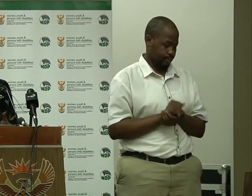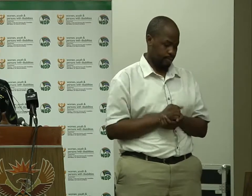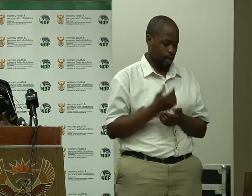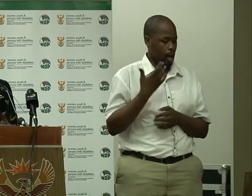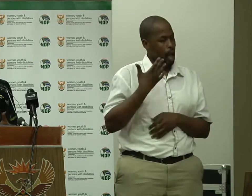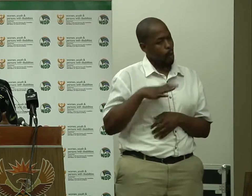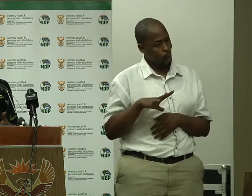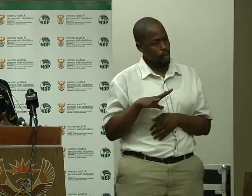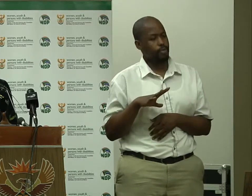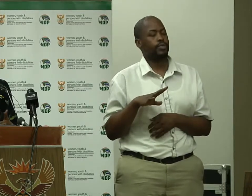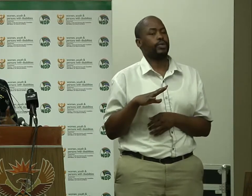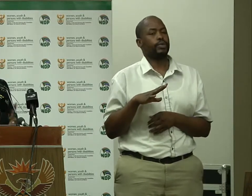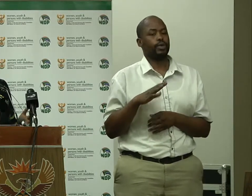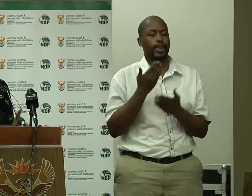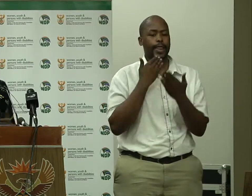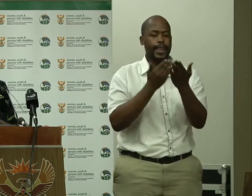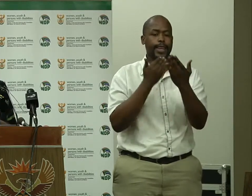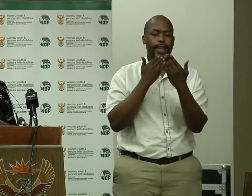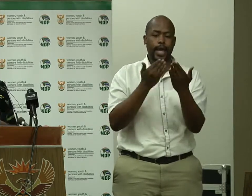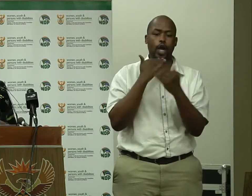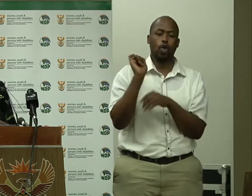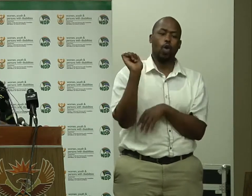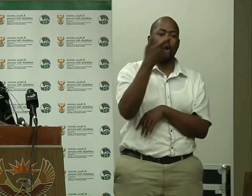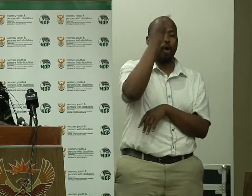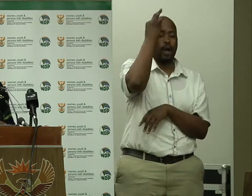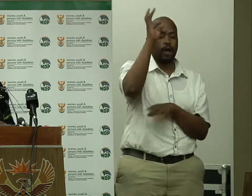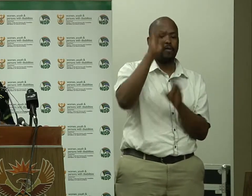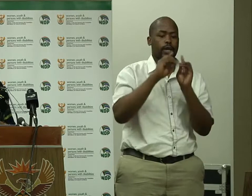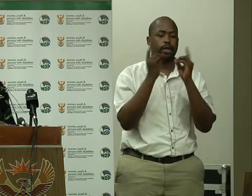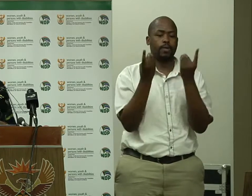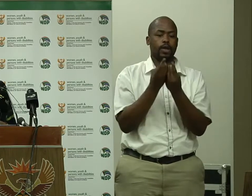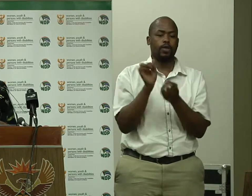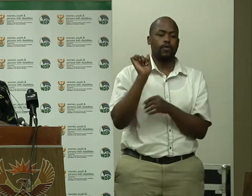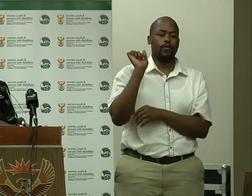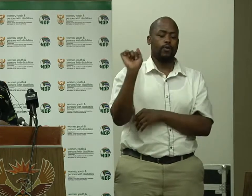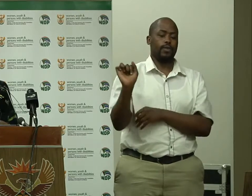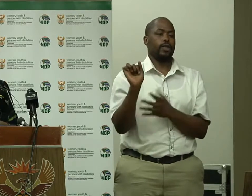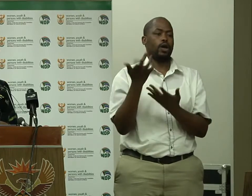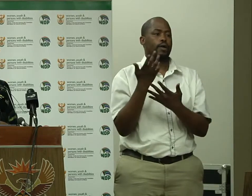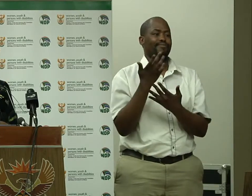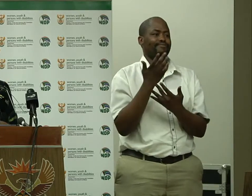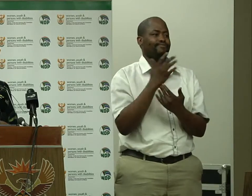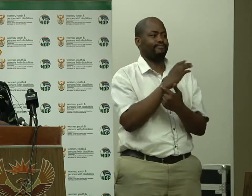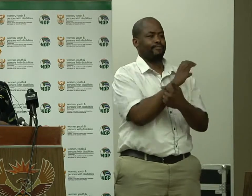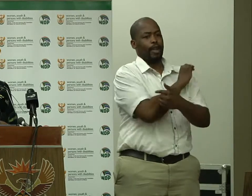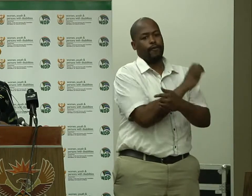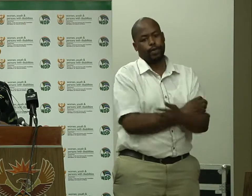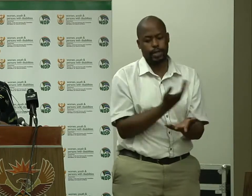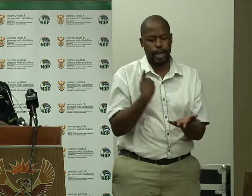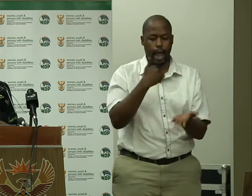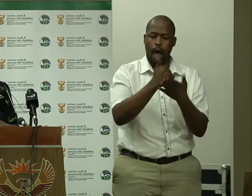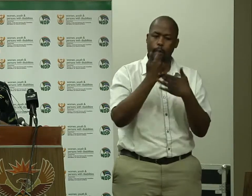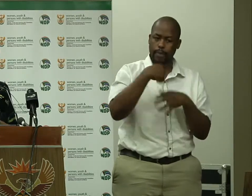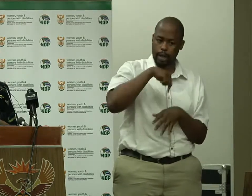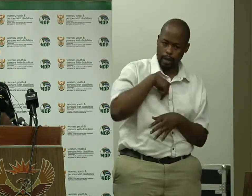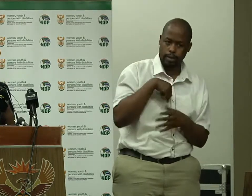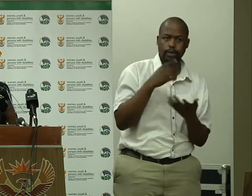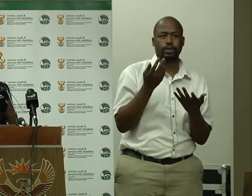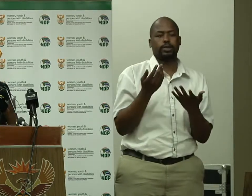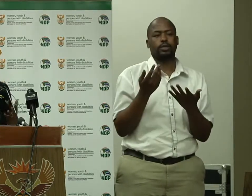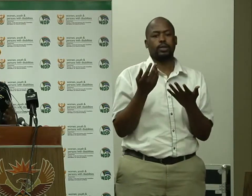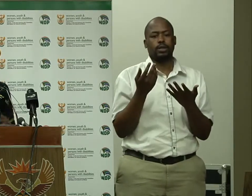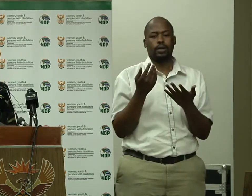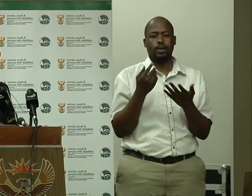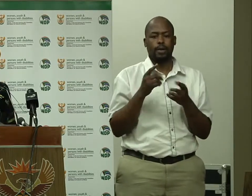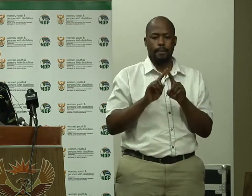would like to thank all government departments for their effort in helping us in this journey, but